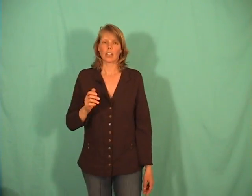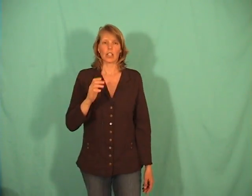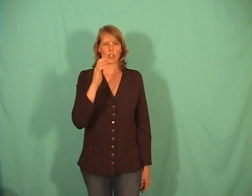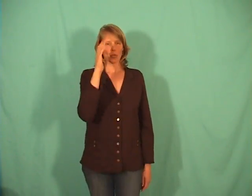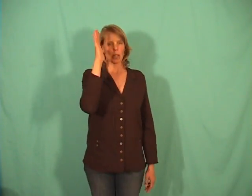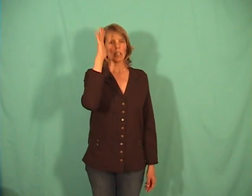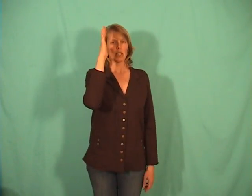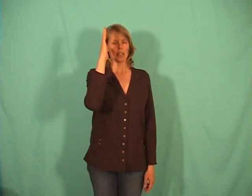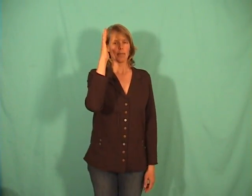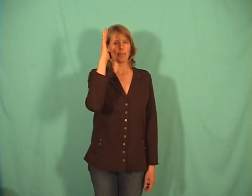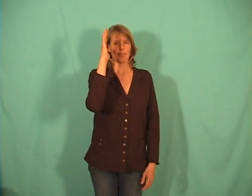Tree.